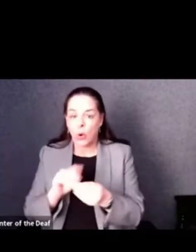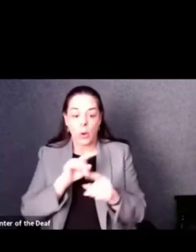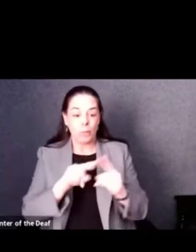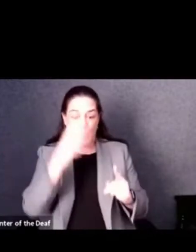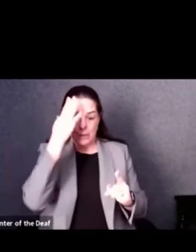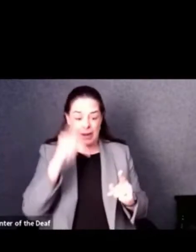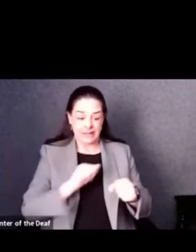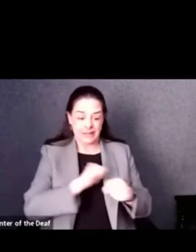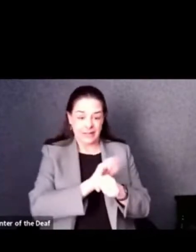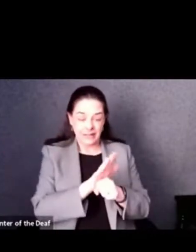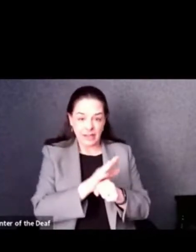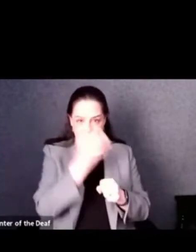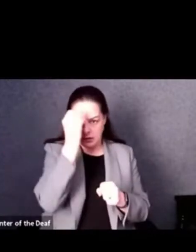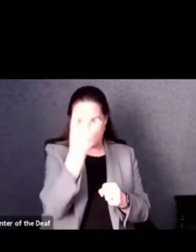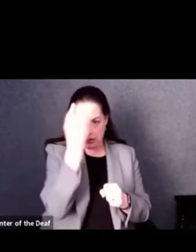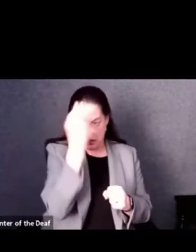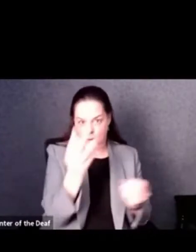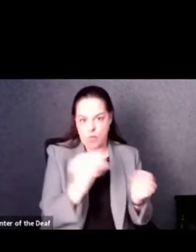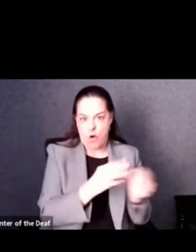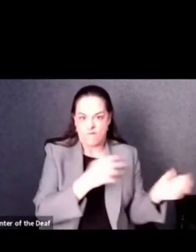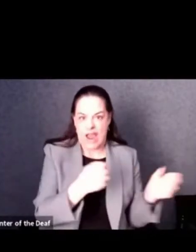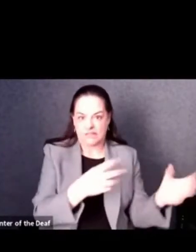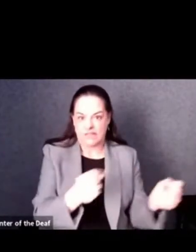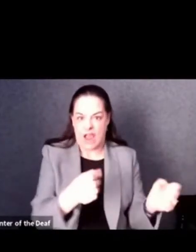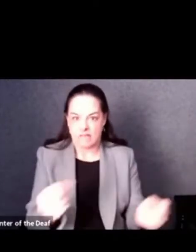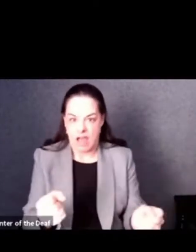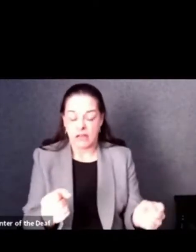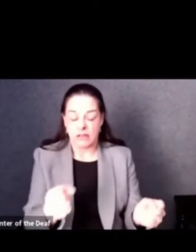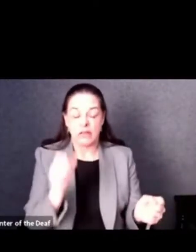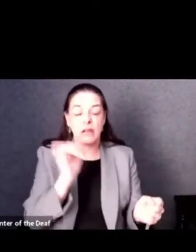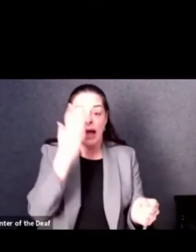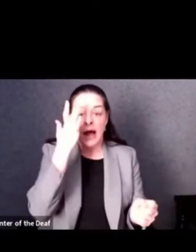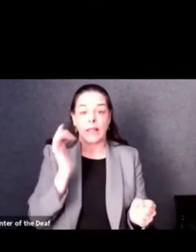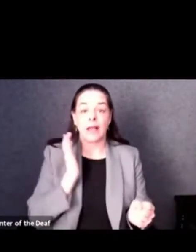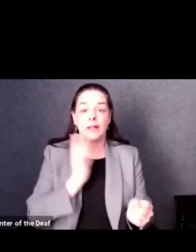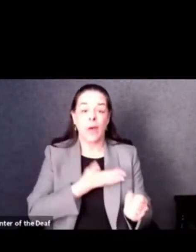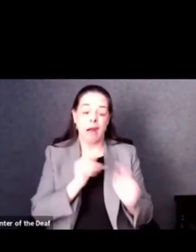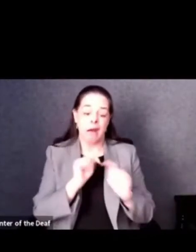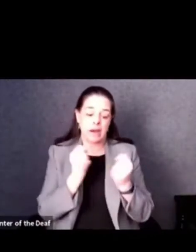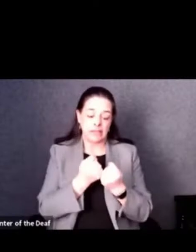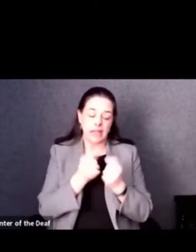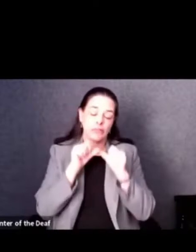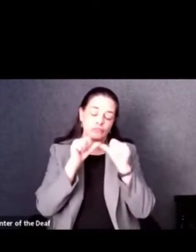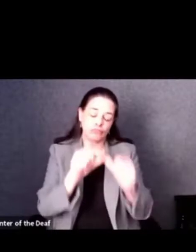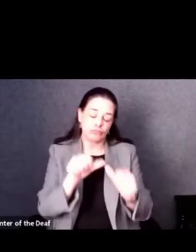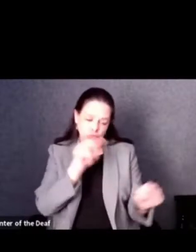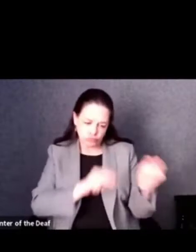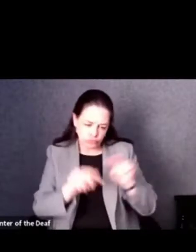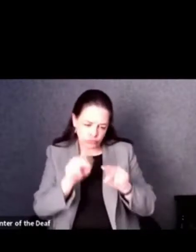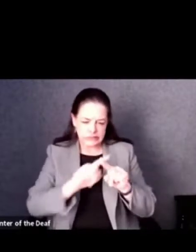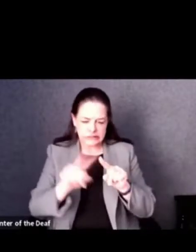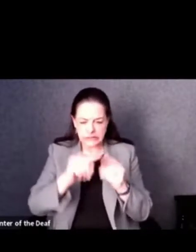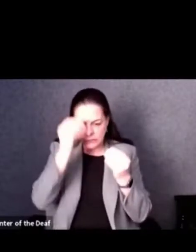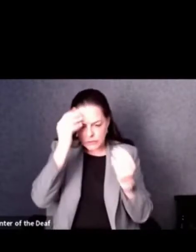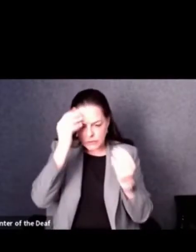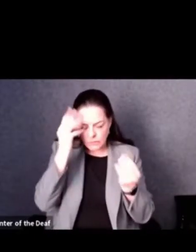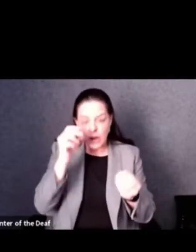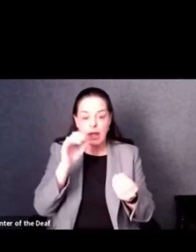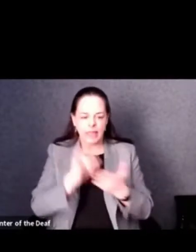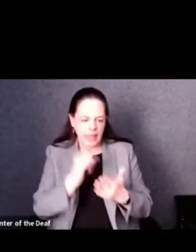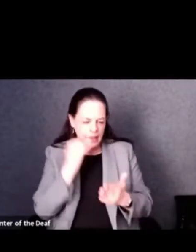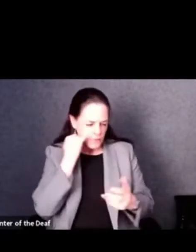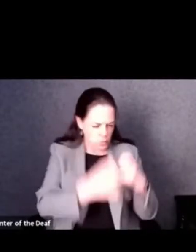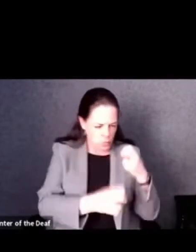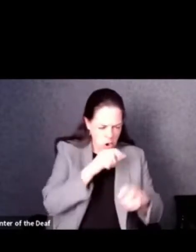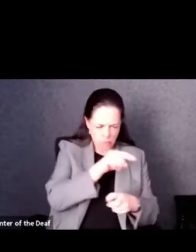rate. That's why our team continues to review all of our data to ensure that any inconsistencies can be addressed and fixed